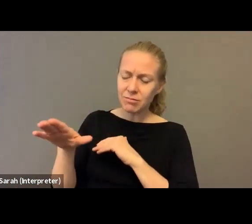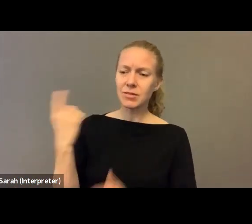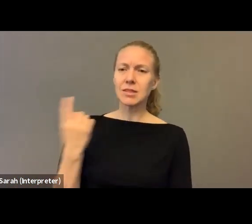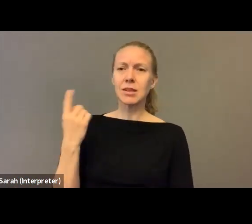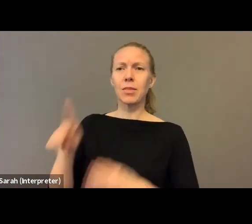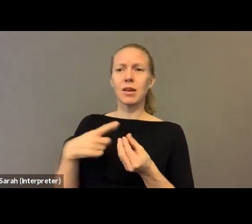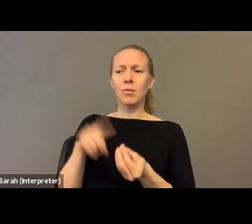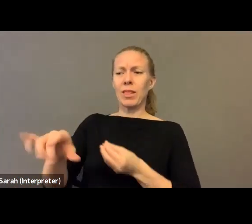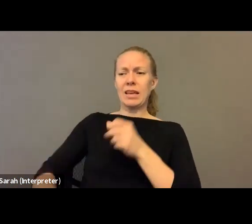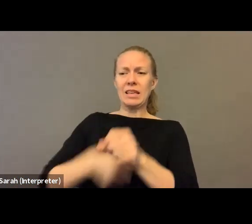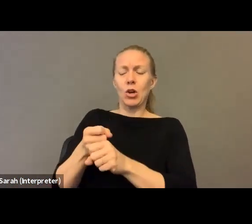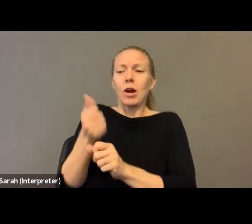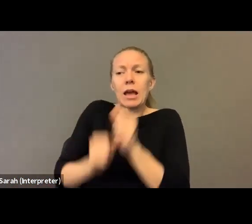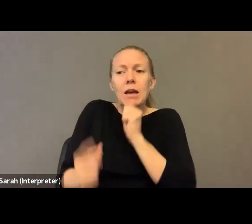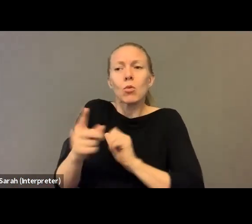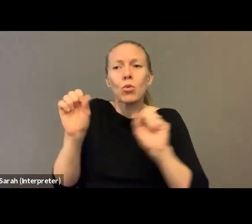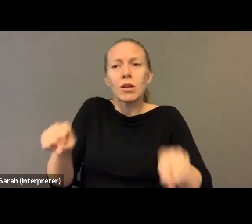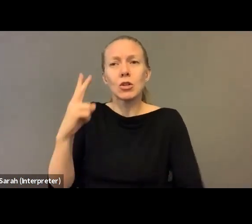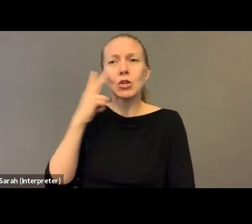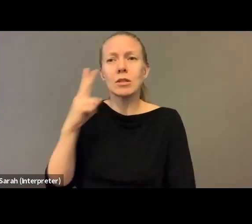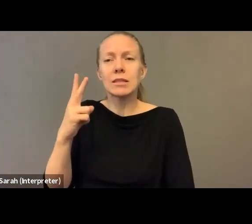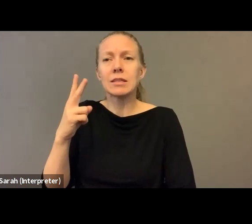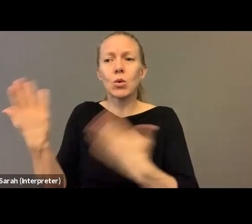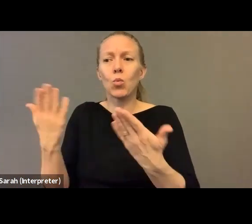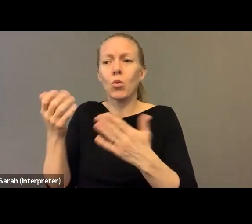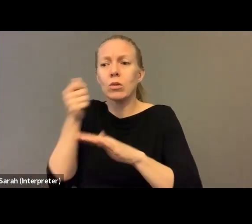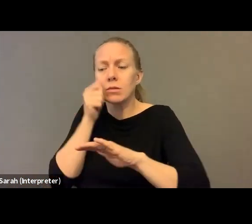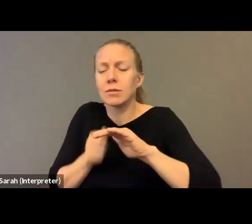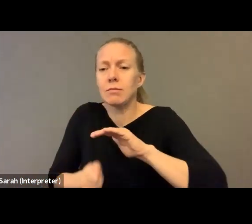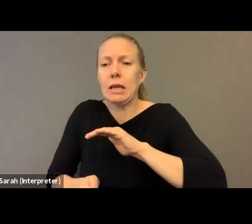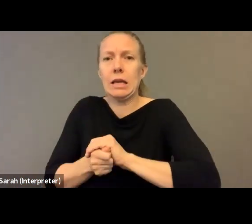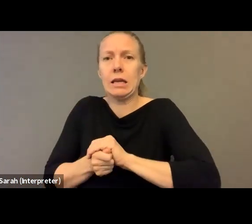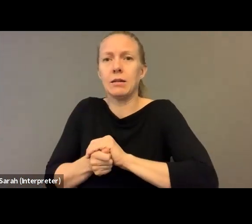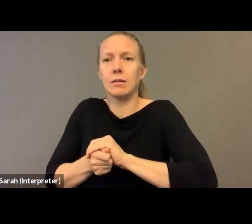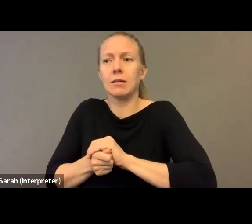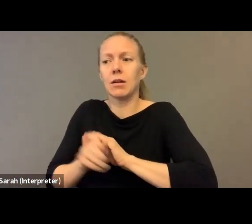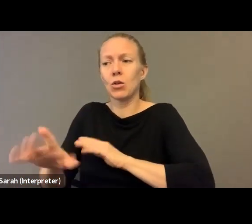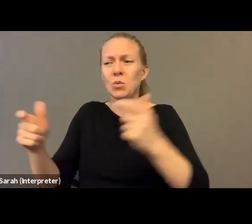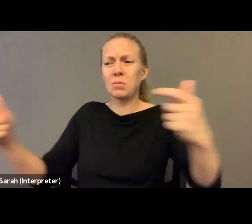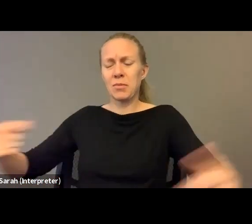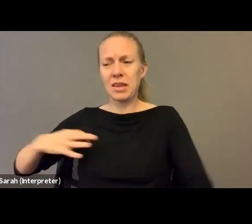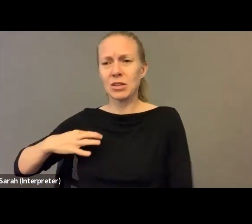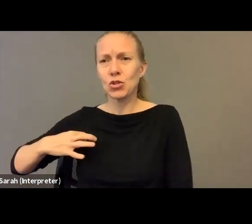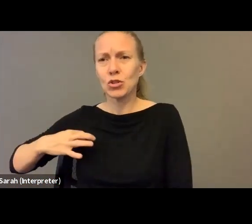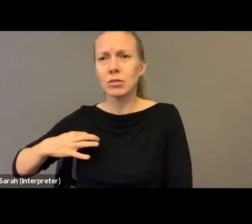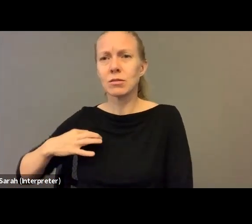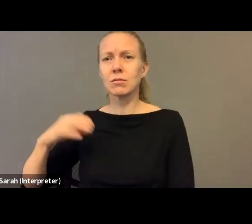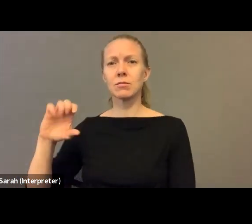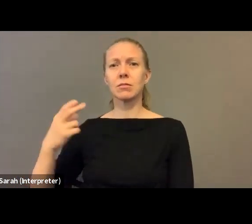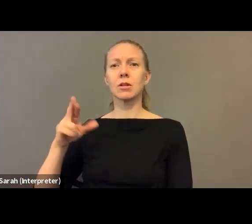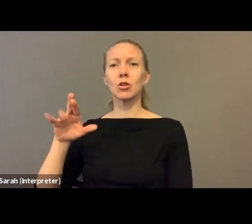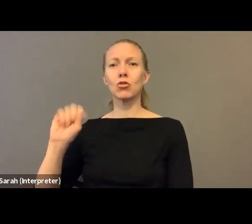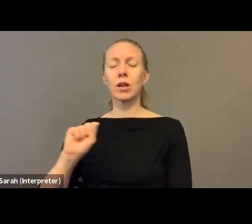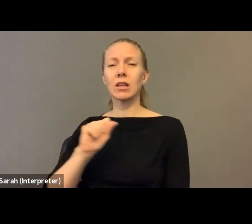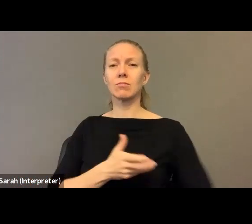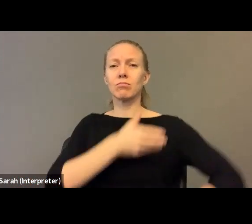was hidden under the oversized t-shirts, and Chris carried my books between history,